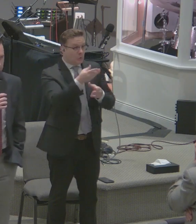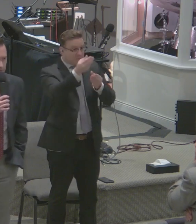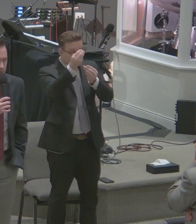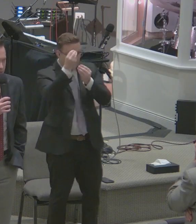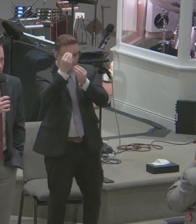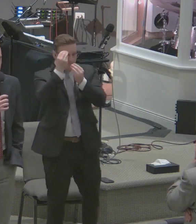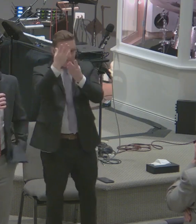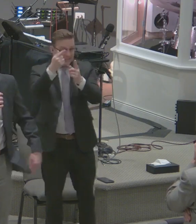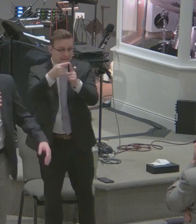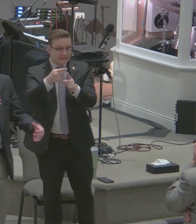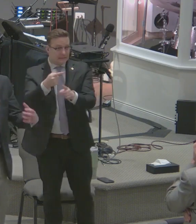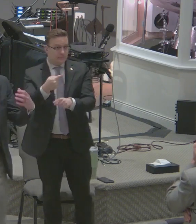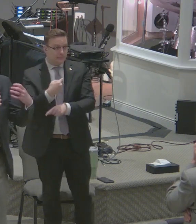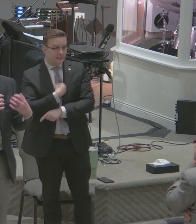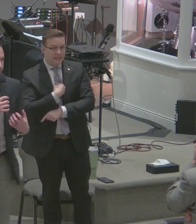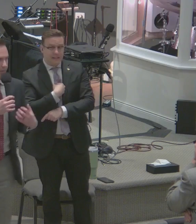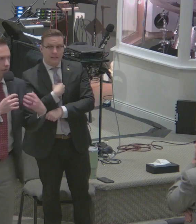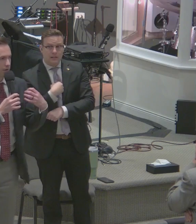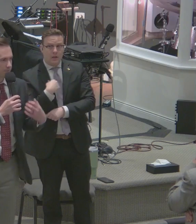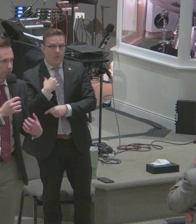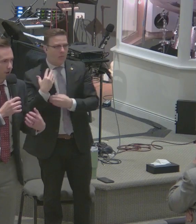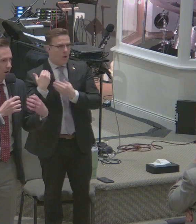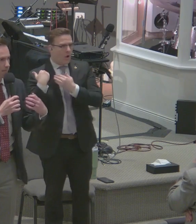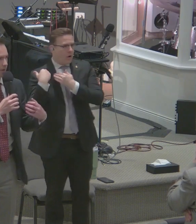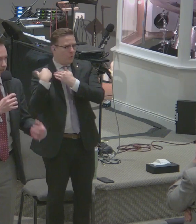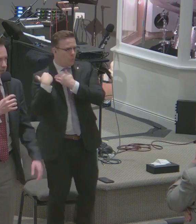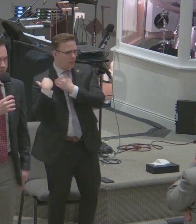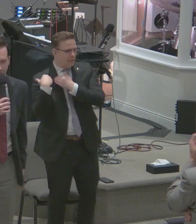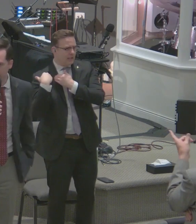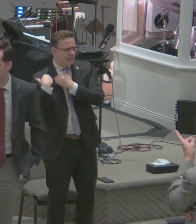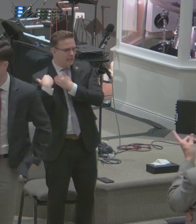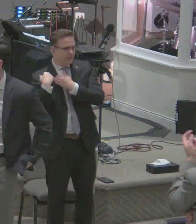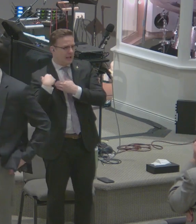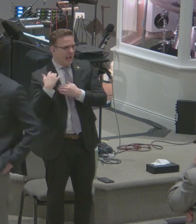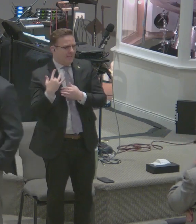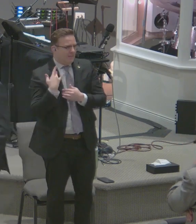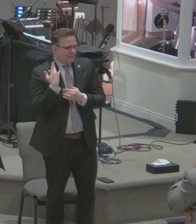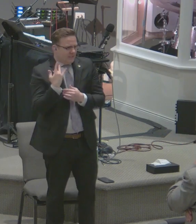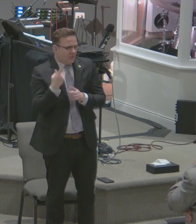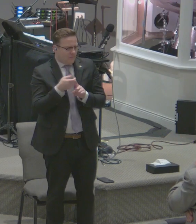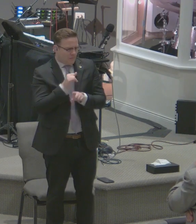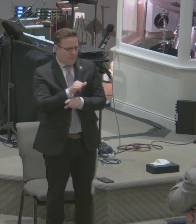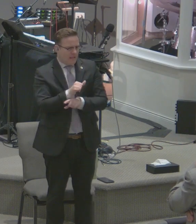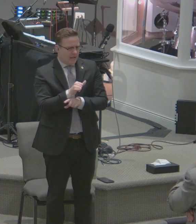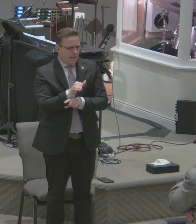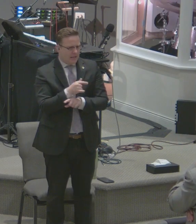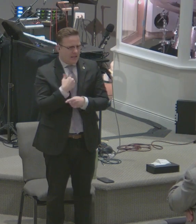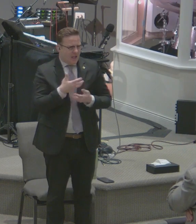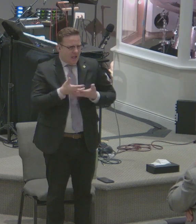me, the weight that comes on my spirit,